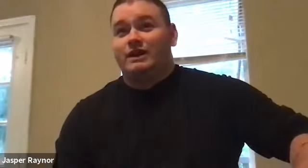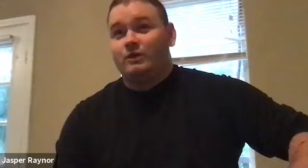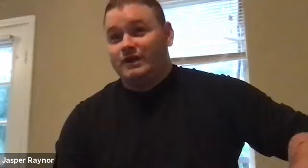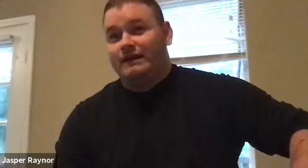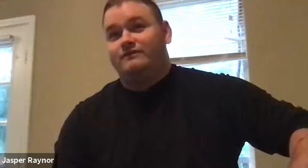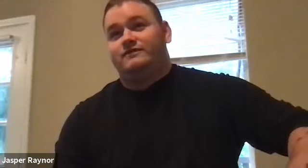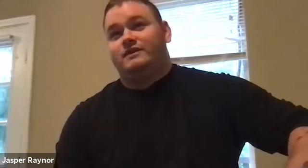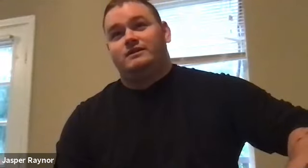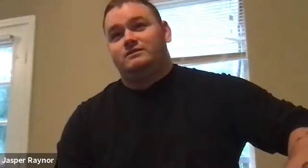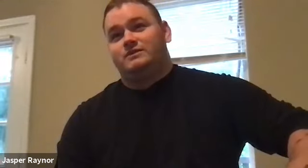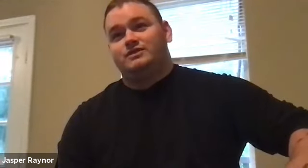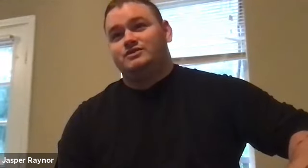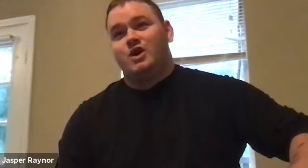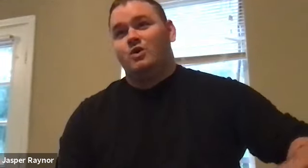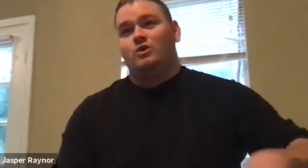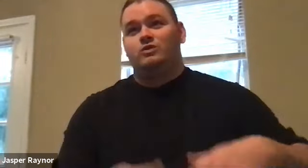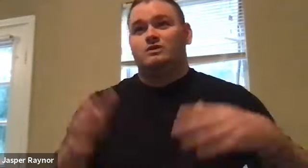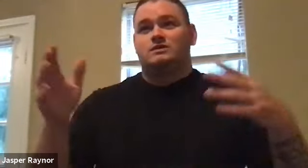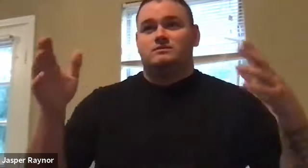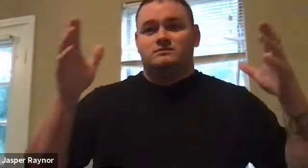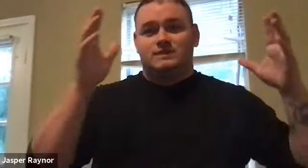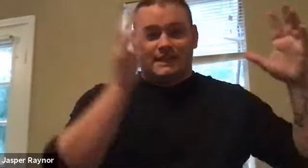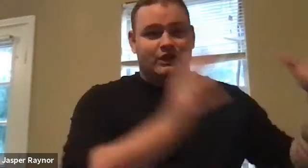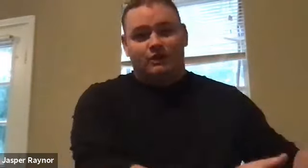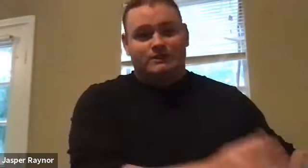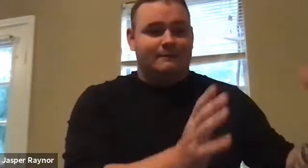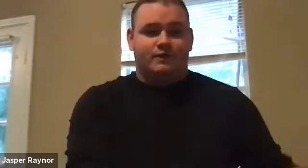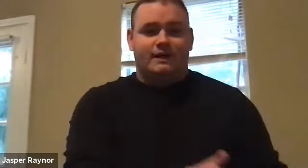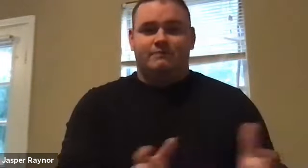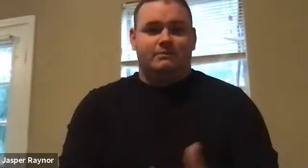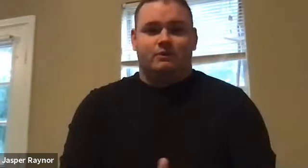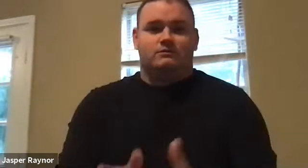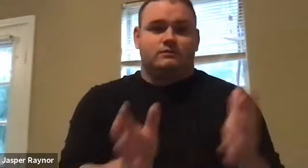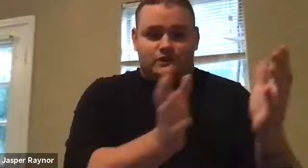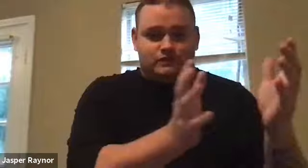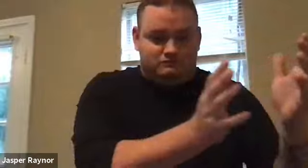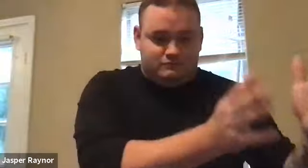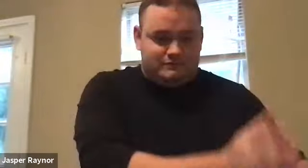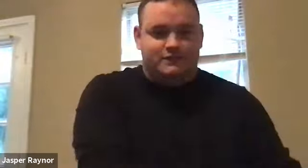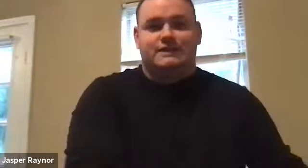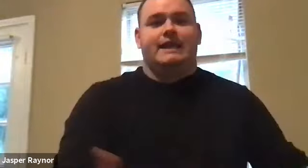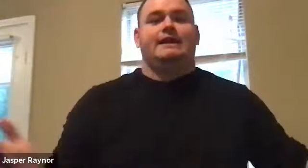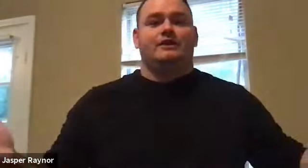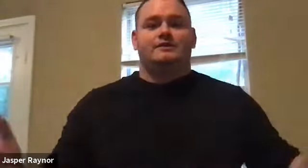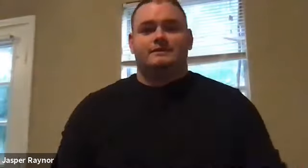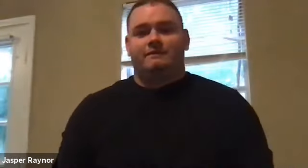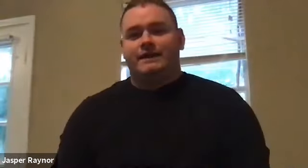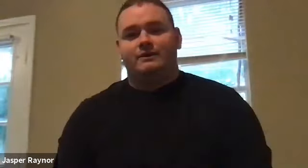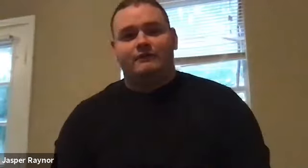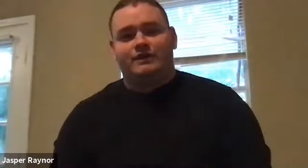know are deaf. There's no stereotype for deaf people. They just can't hear. They do everything. I